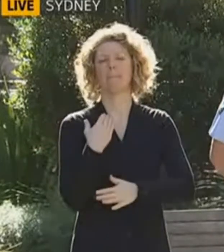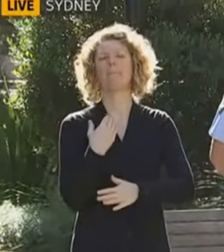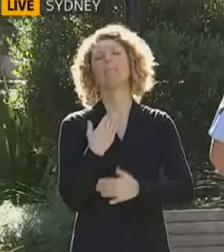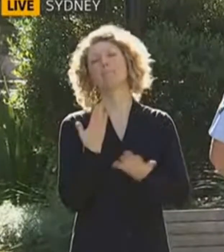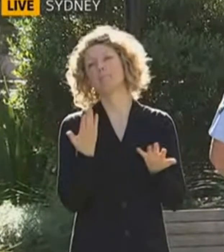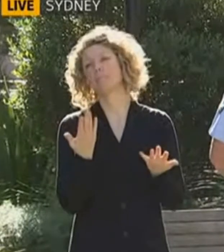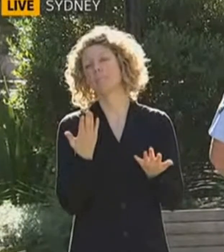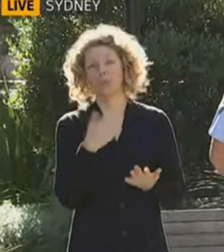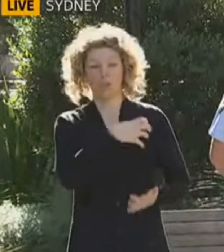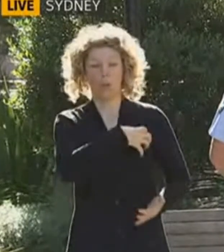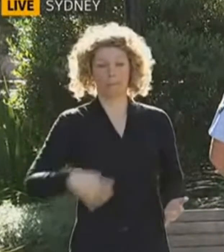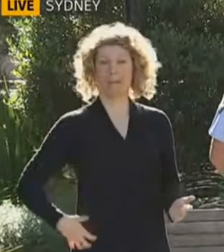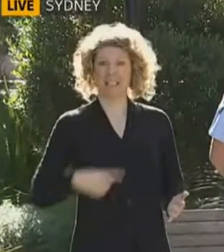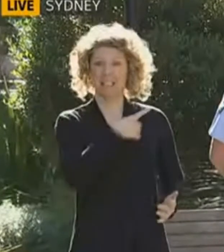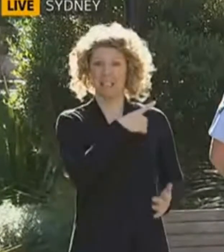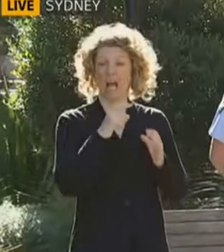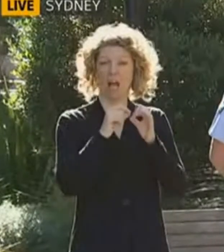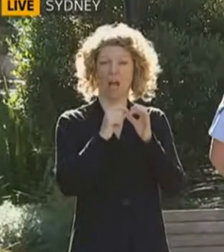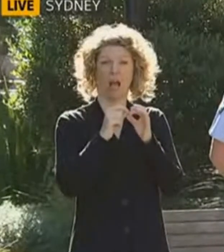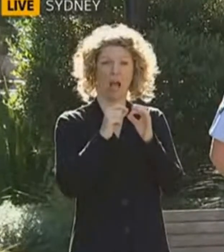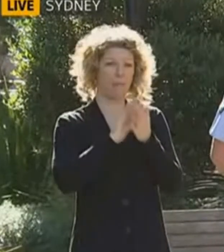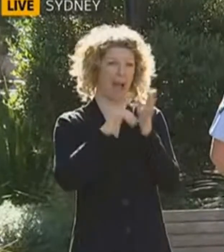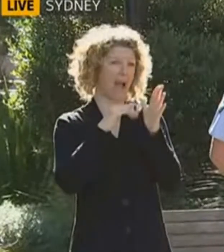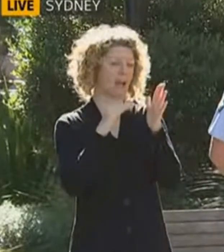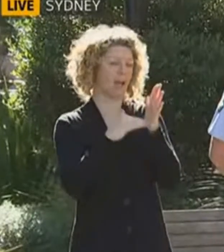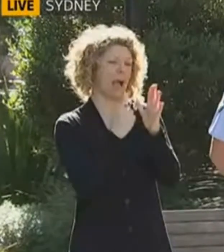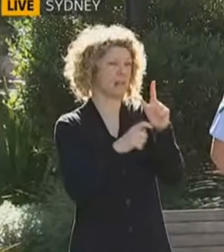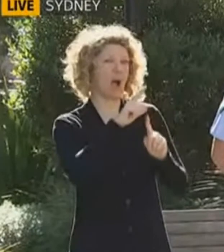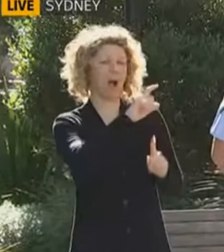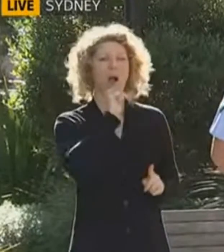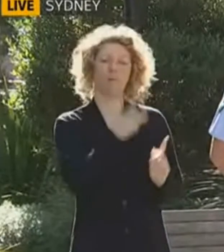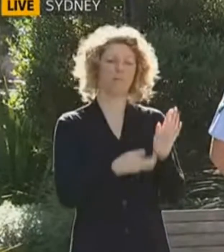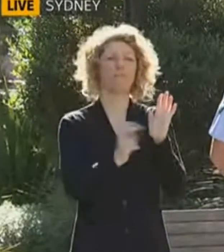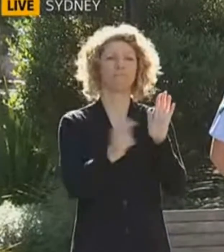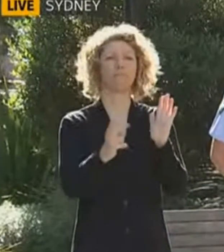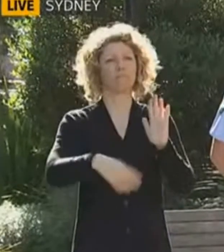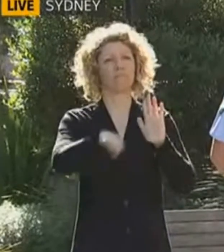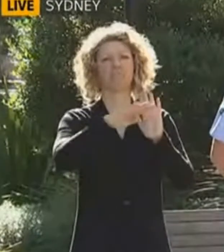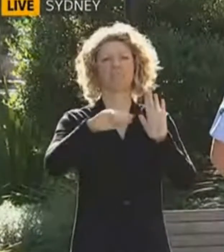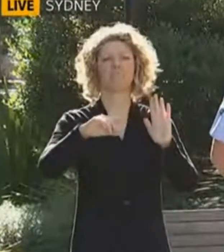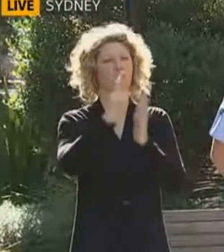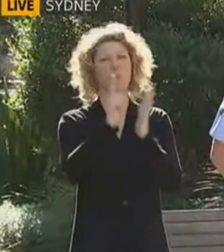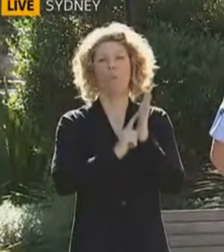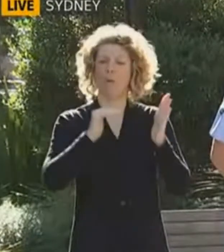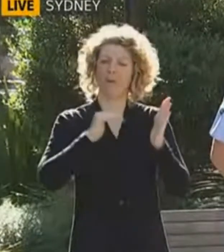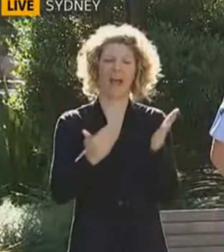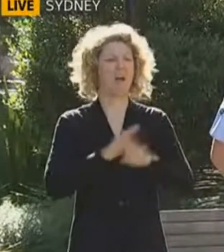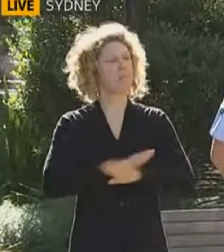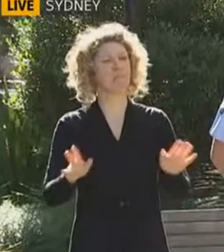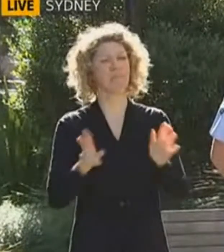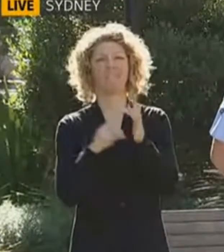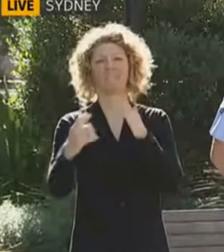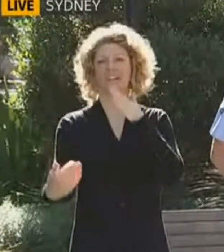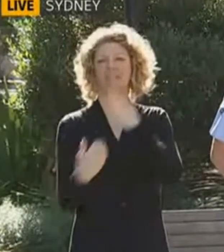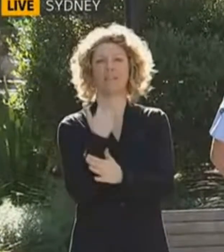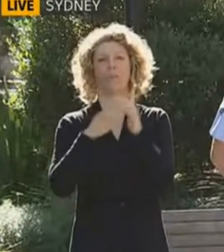will sign a health order saying nobody from Greater Melbourne and its surrounds can come to New South Wales tomorrow, but obviously